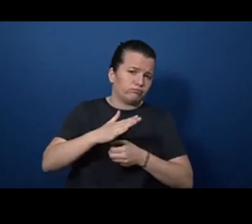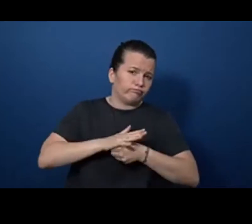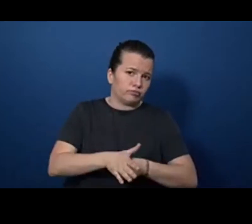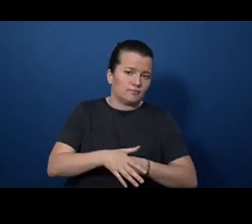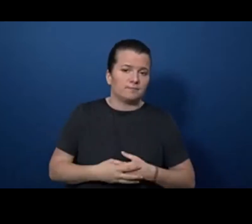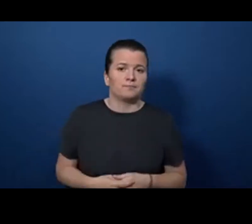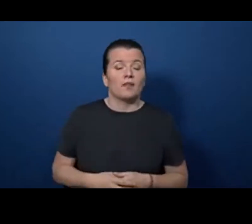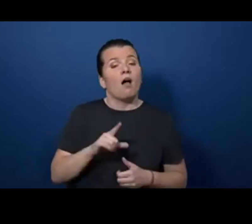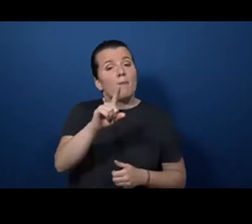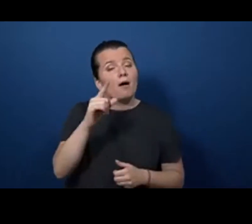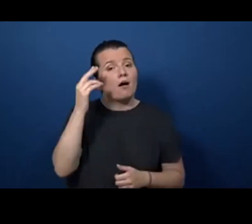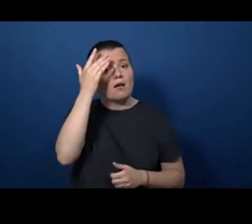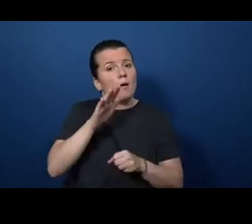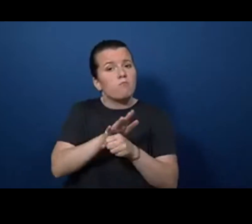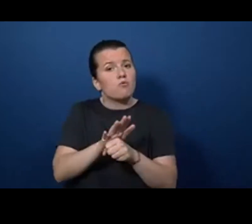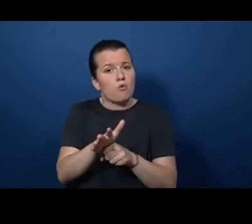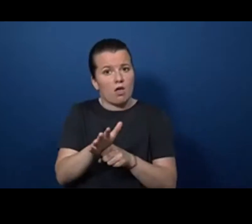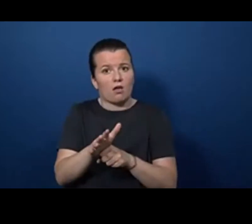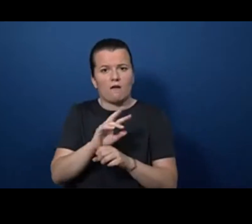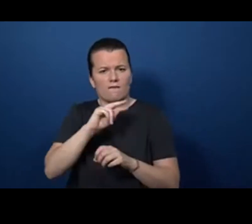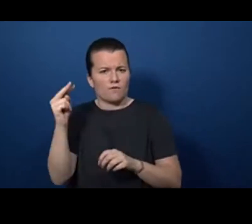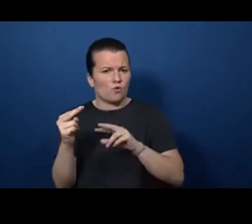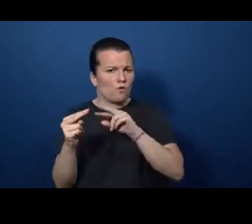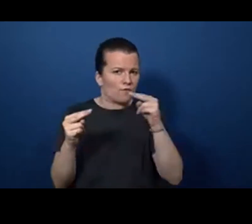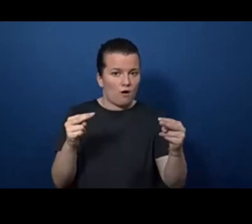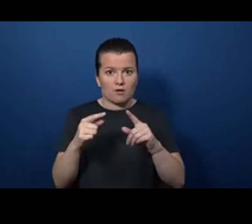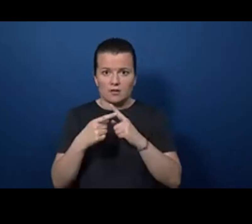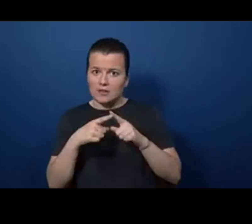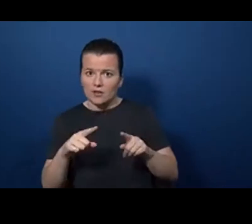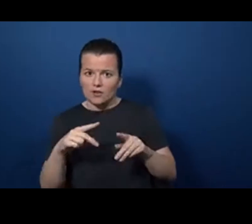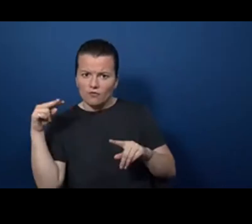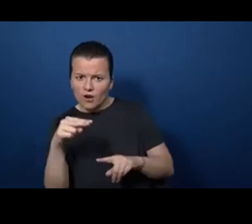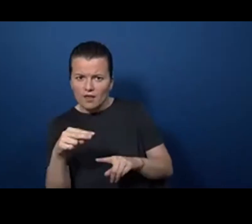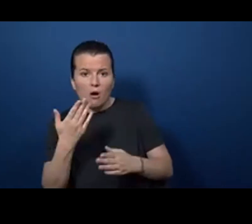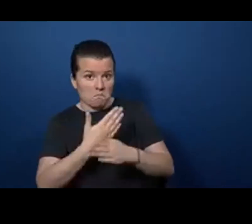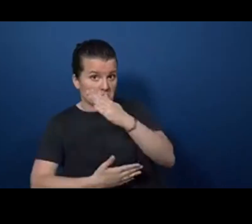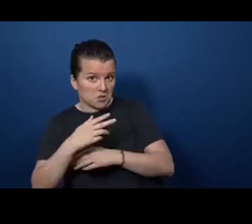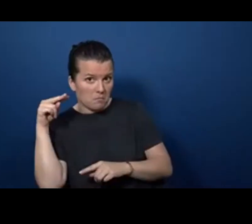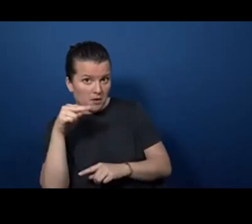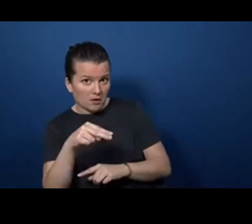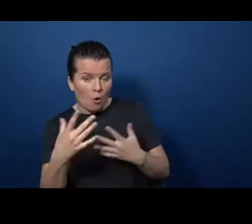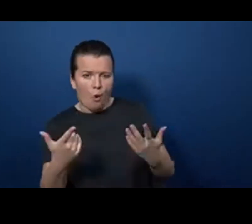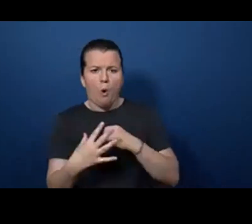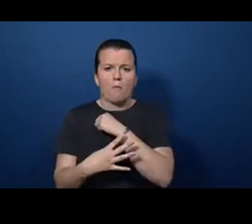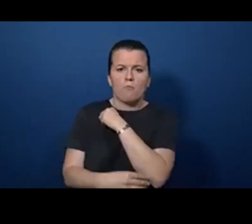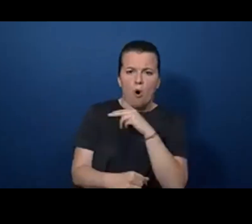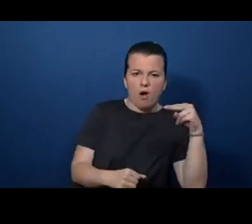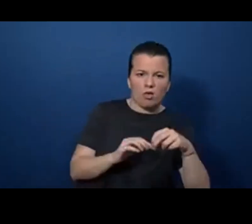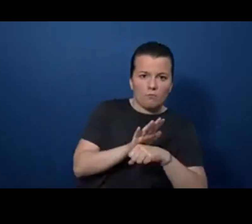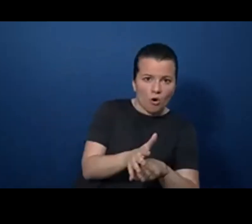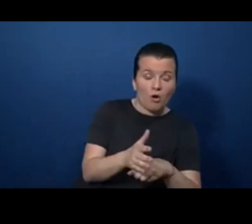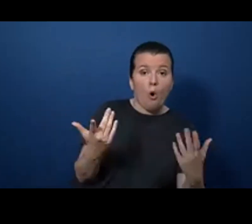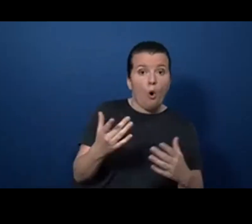bullying, which influences when we're talking about situations of handicap or of poverty or of being a child, especially a girl.